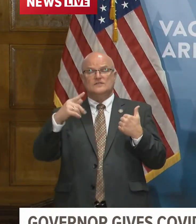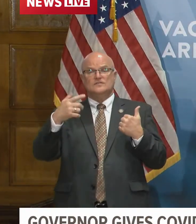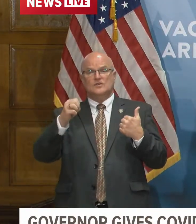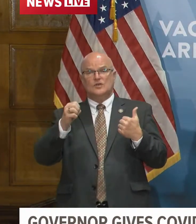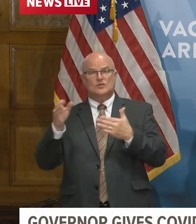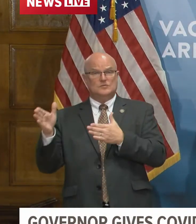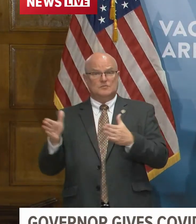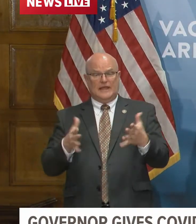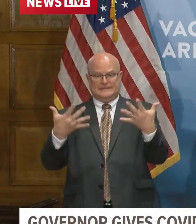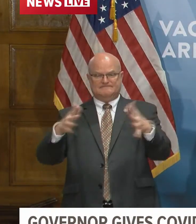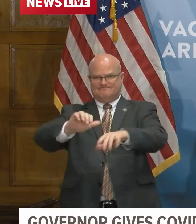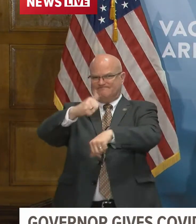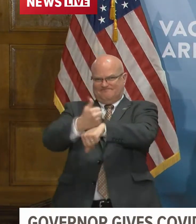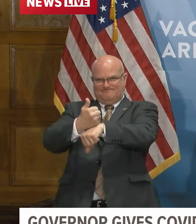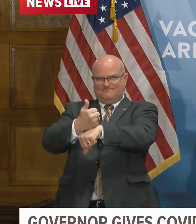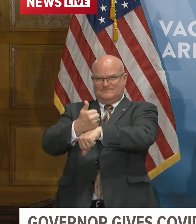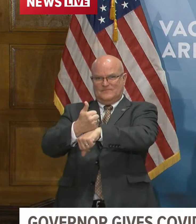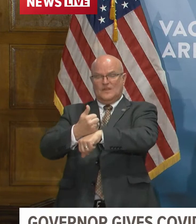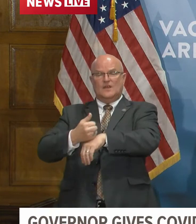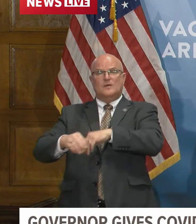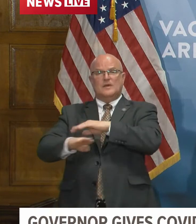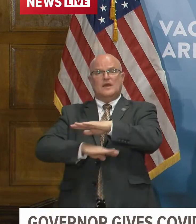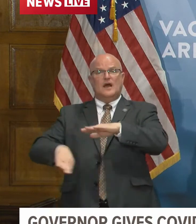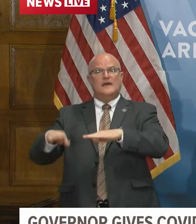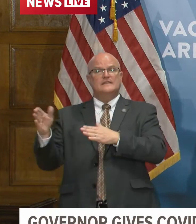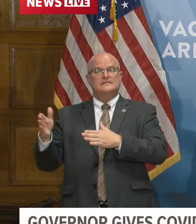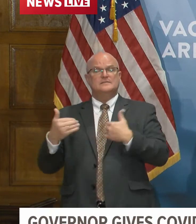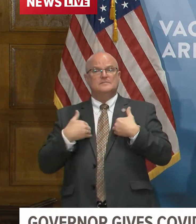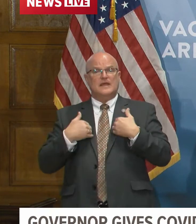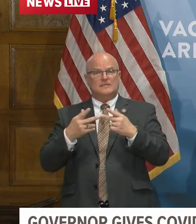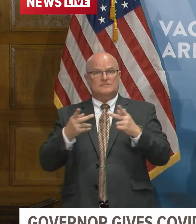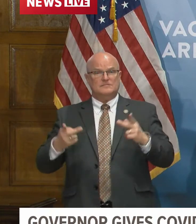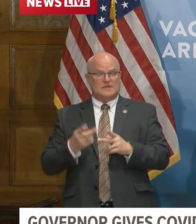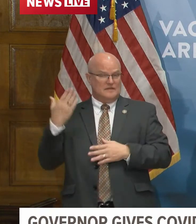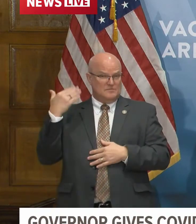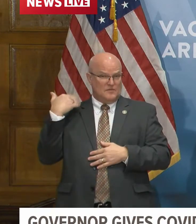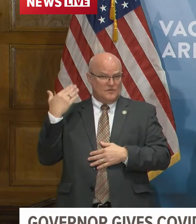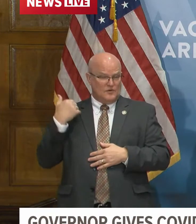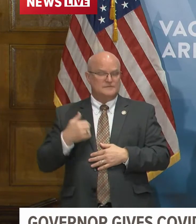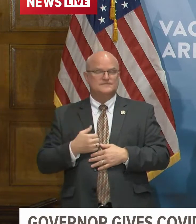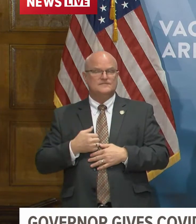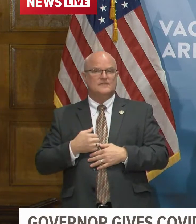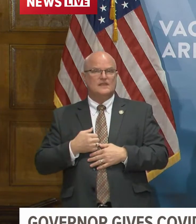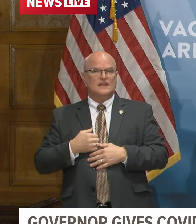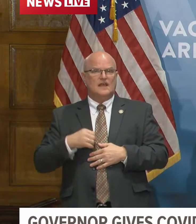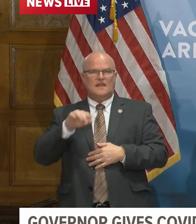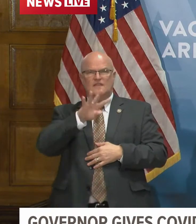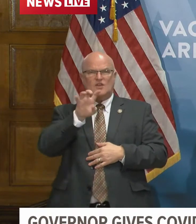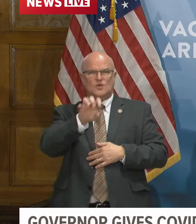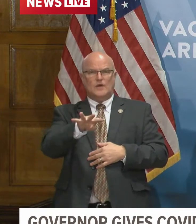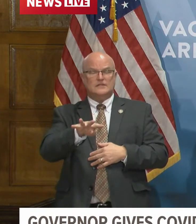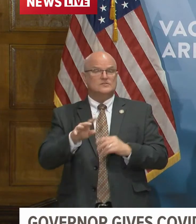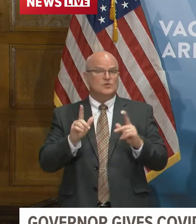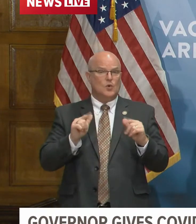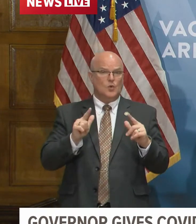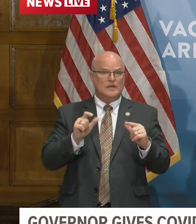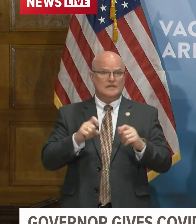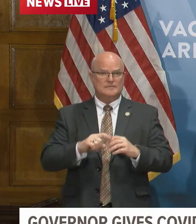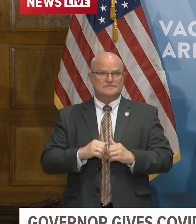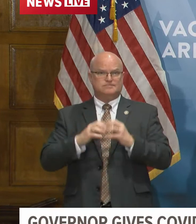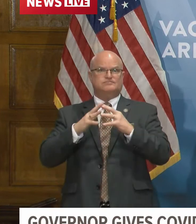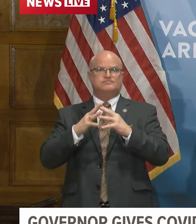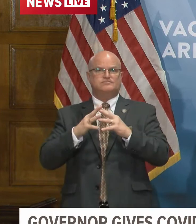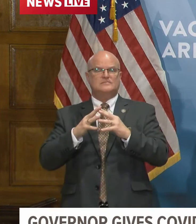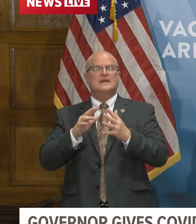place based upon the space that we utilized before. The unknown questions are, when does it need to be